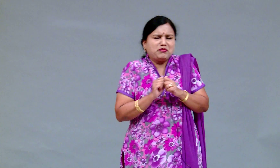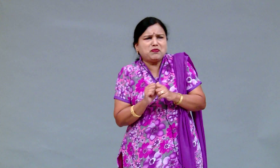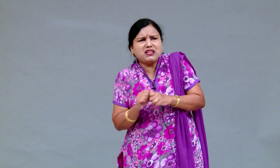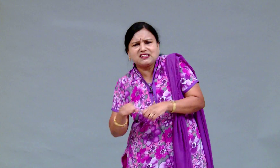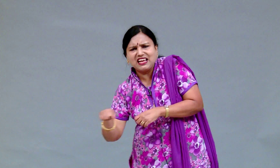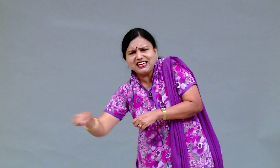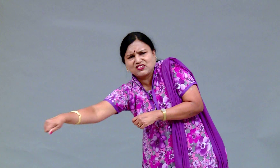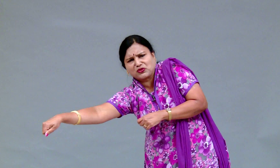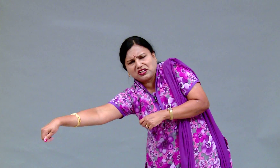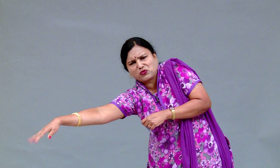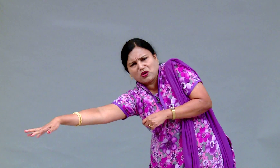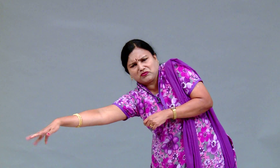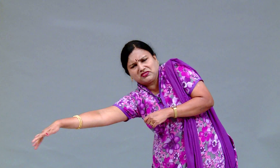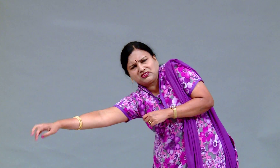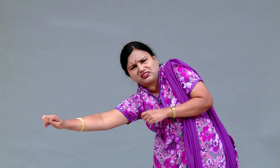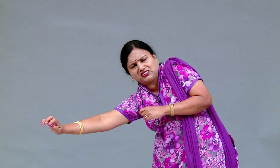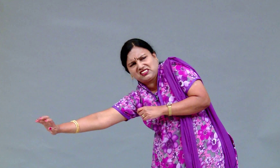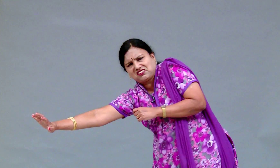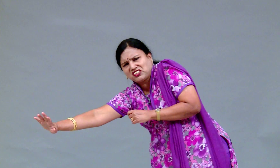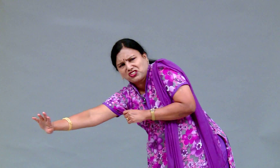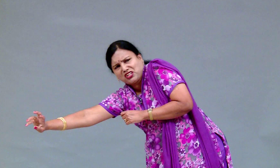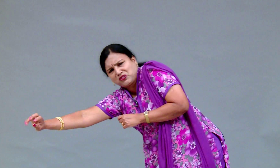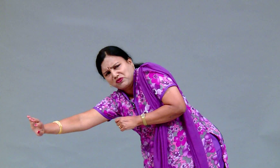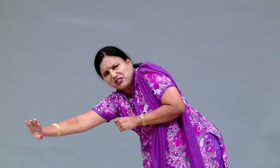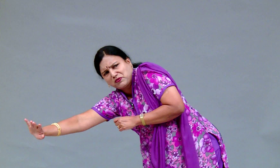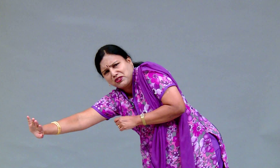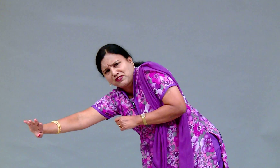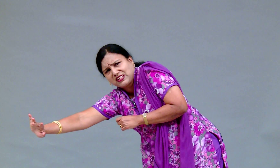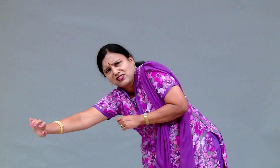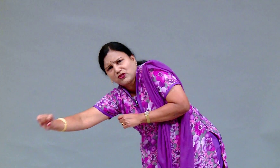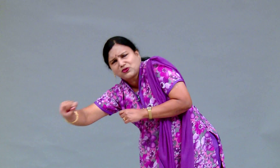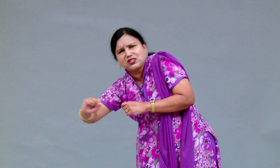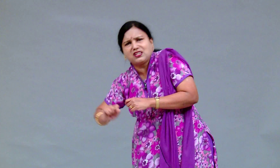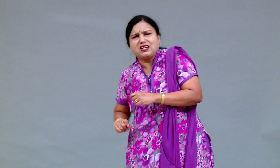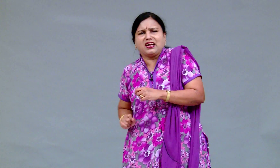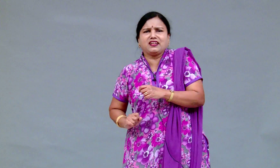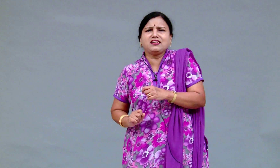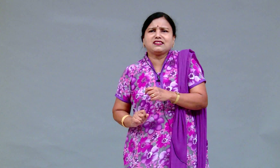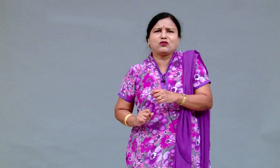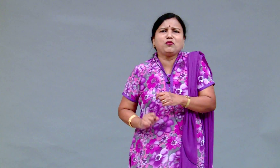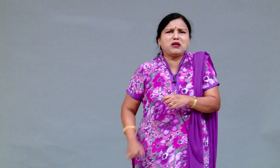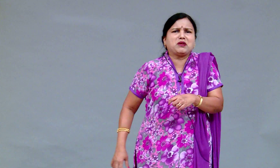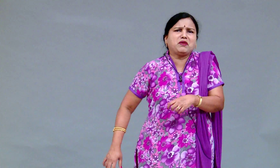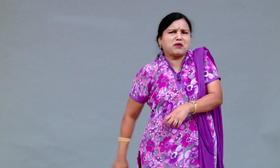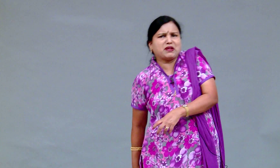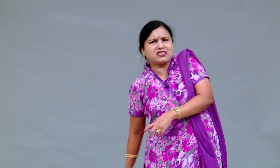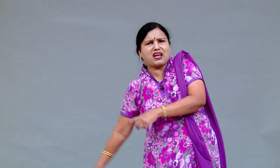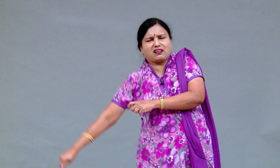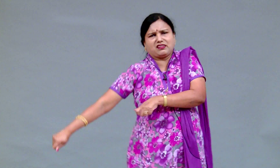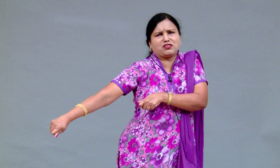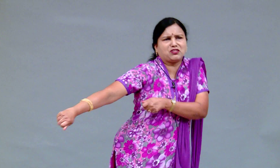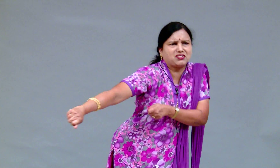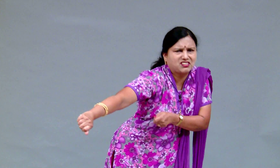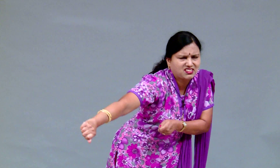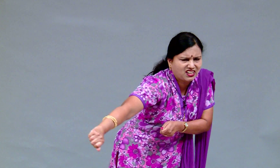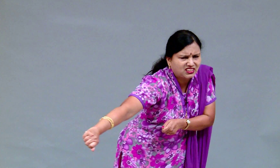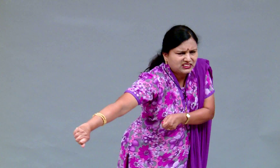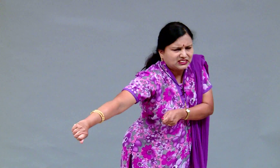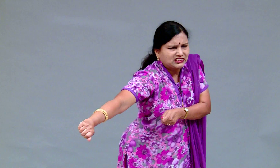Maybe his hands will get warm. He stretched out, tried to put his hands out. And then he said, maybe my tail.